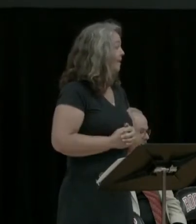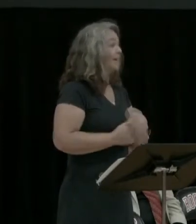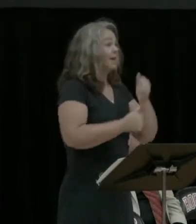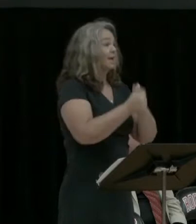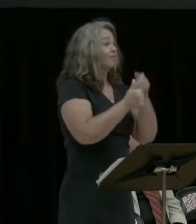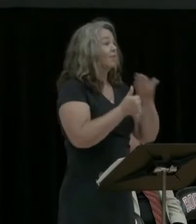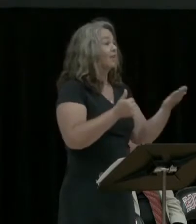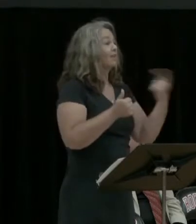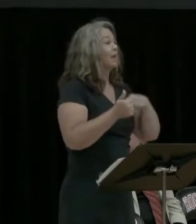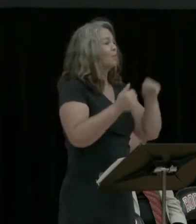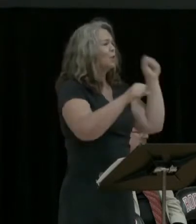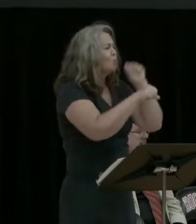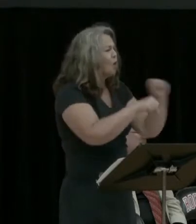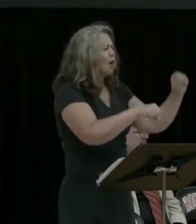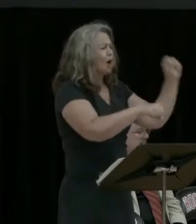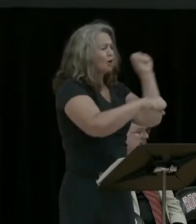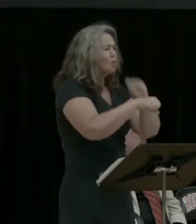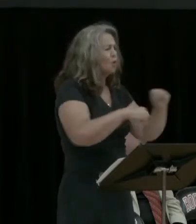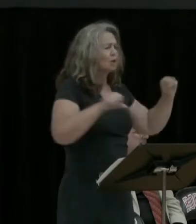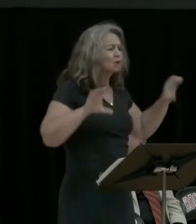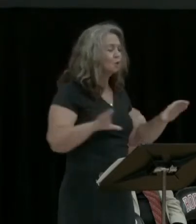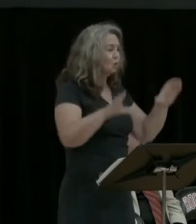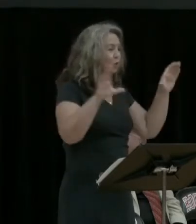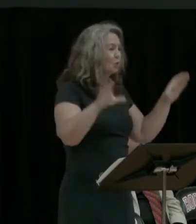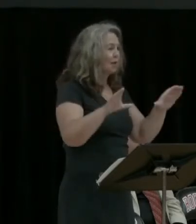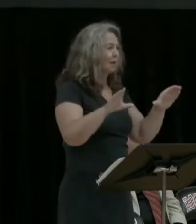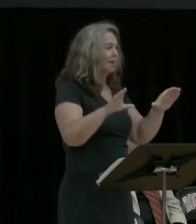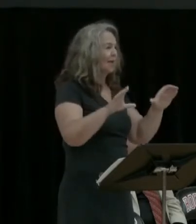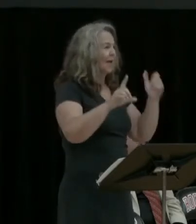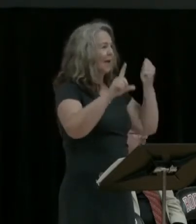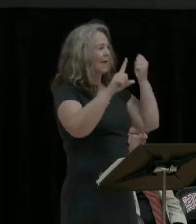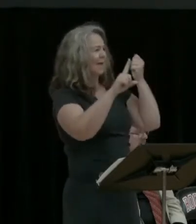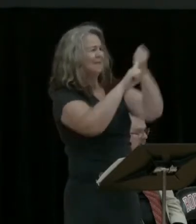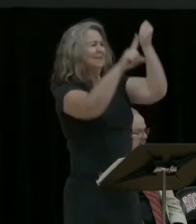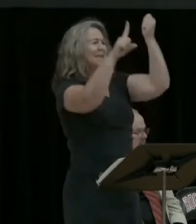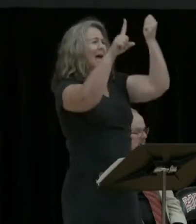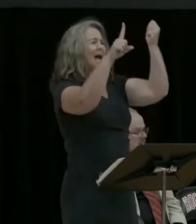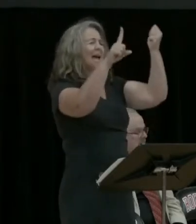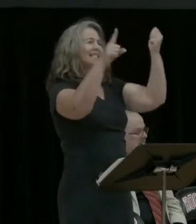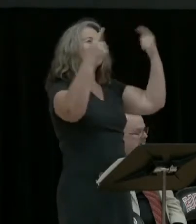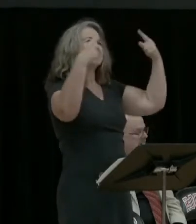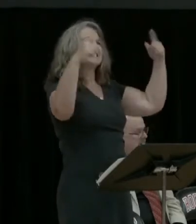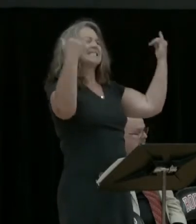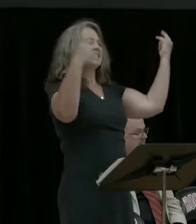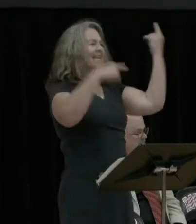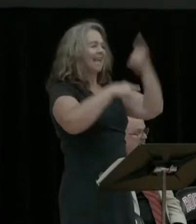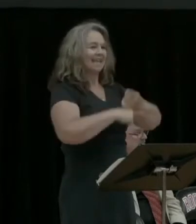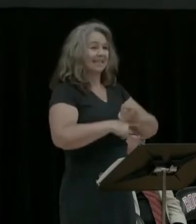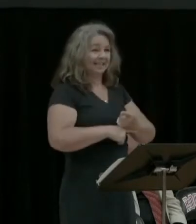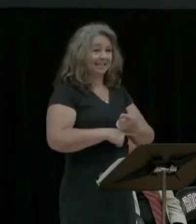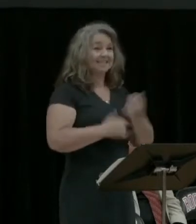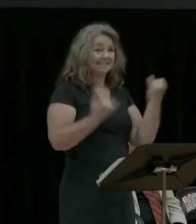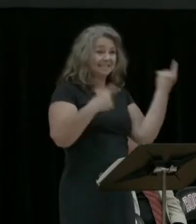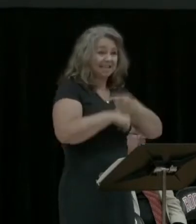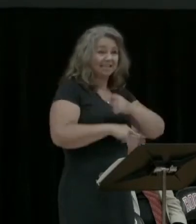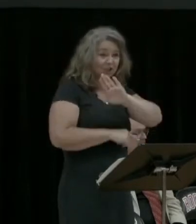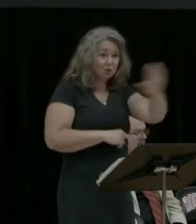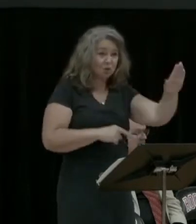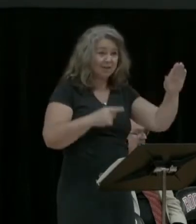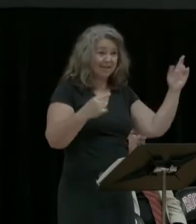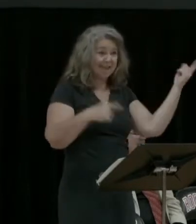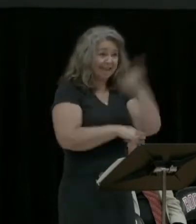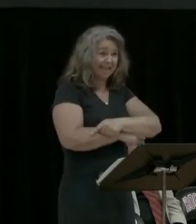everything we work for, everything we do, it all hits its big crescendo today. This is your day. You've made